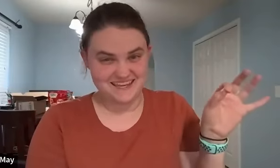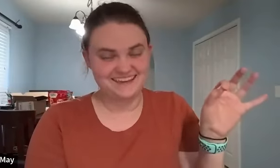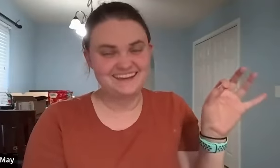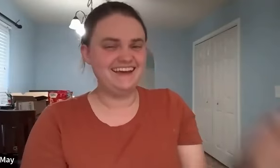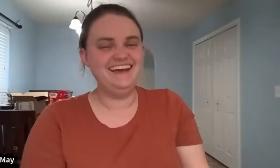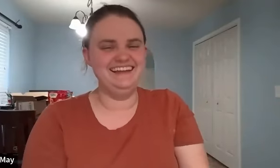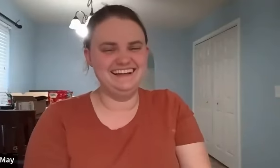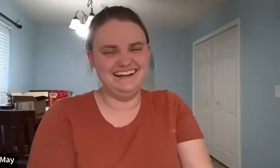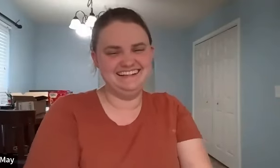me